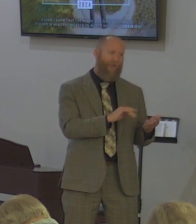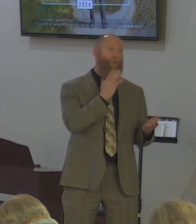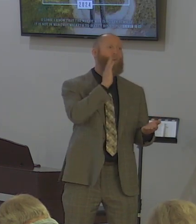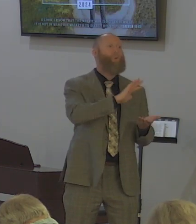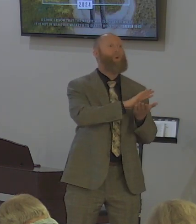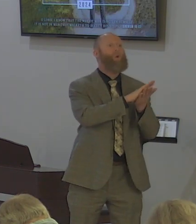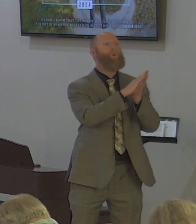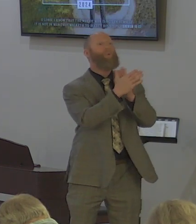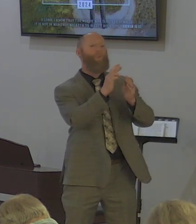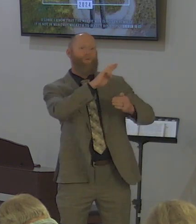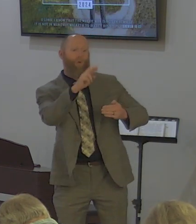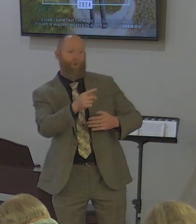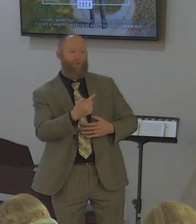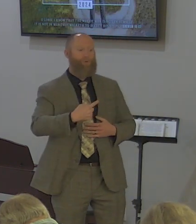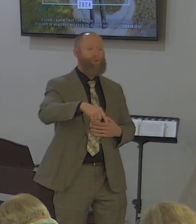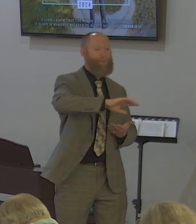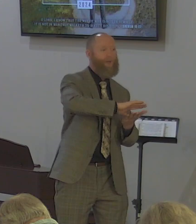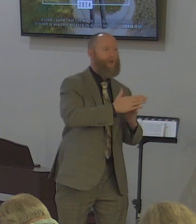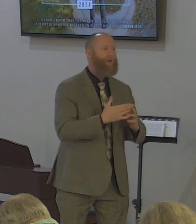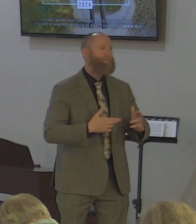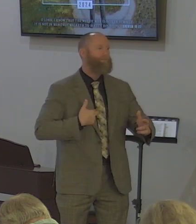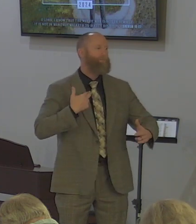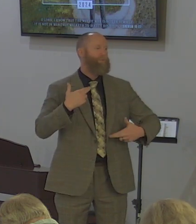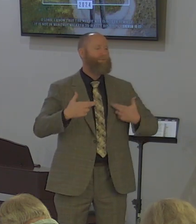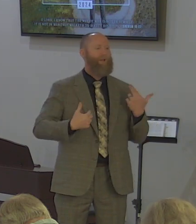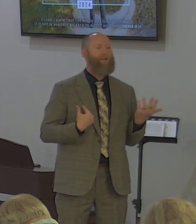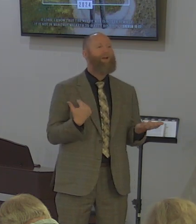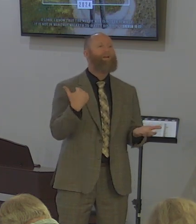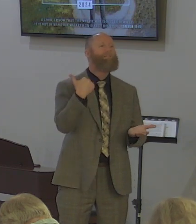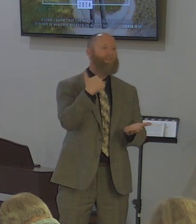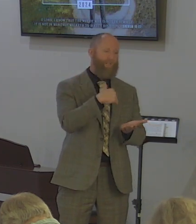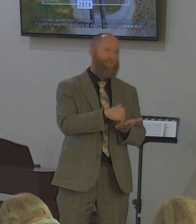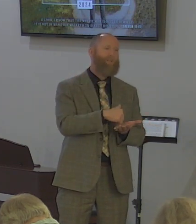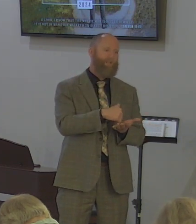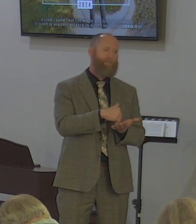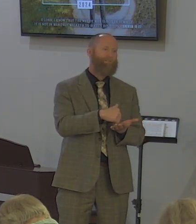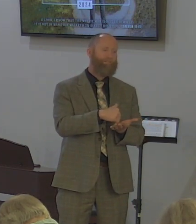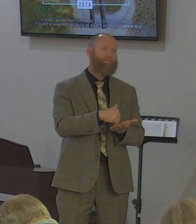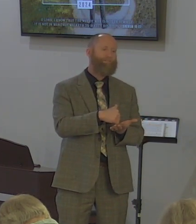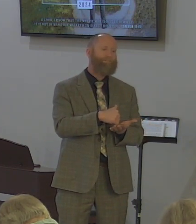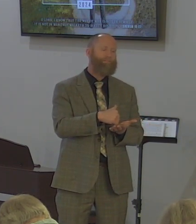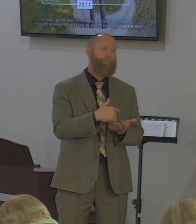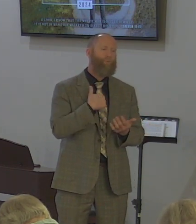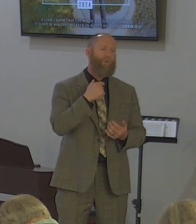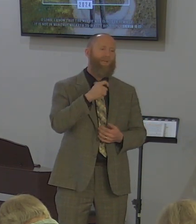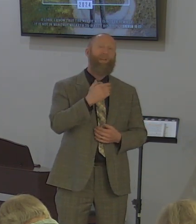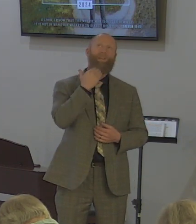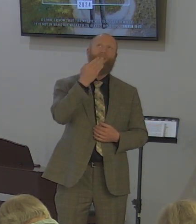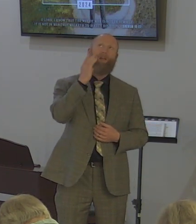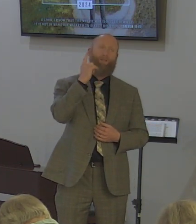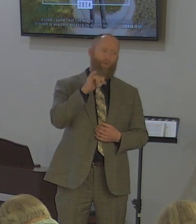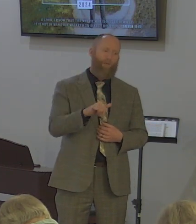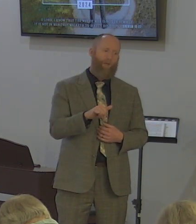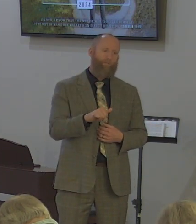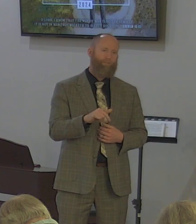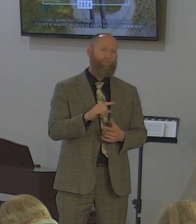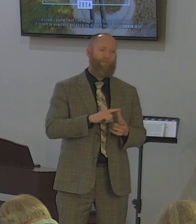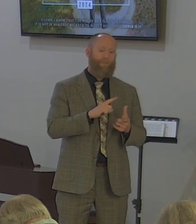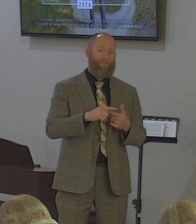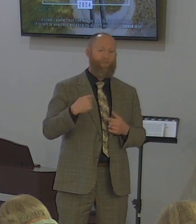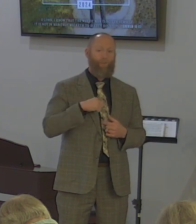give God thanks for all that He's done and doing in your life. And you leave this